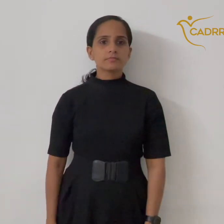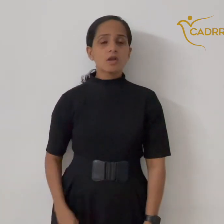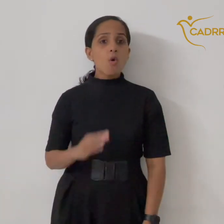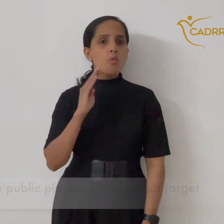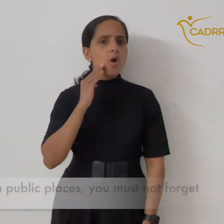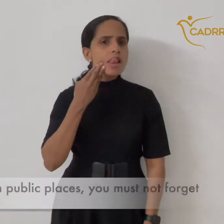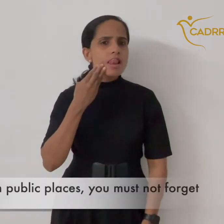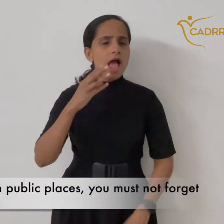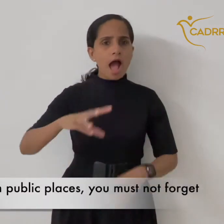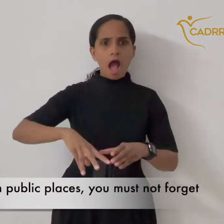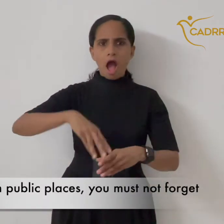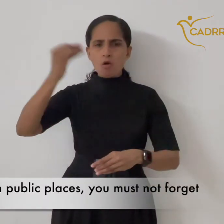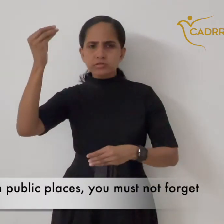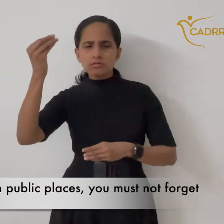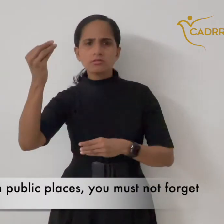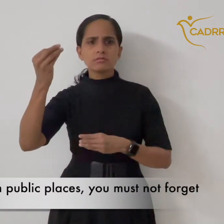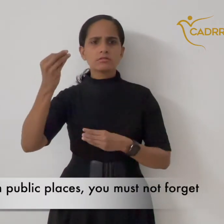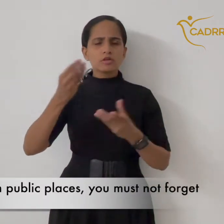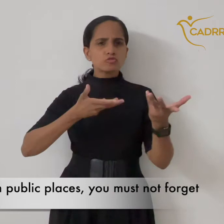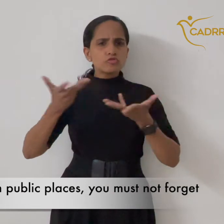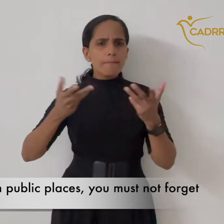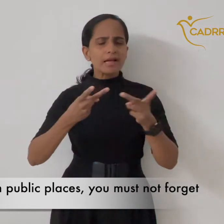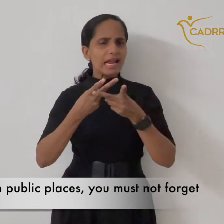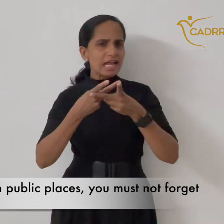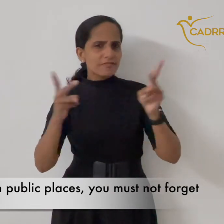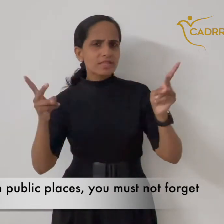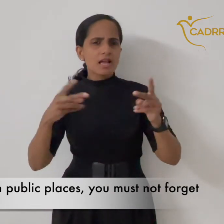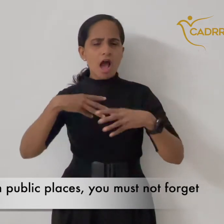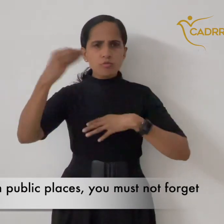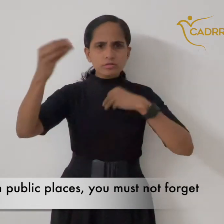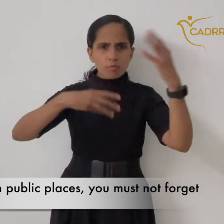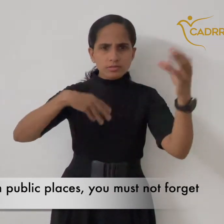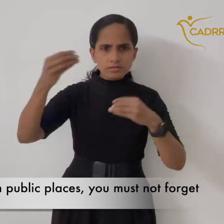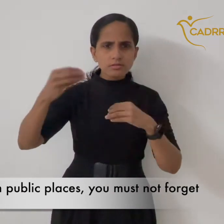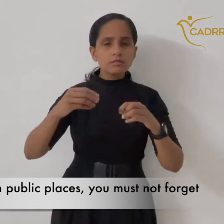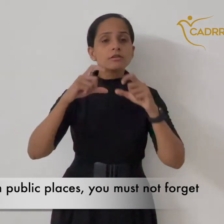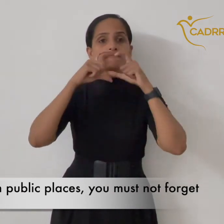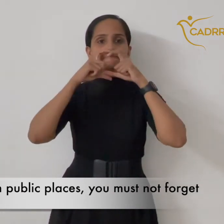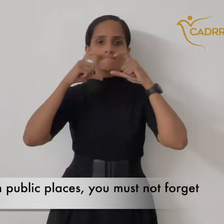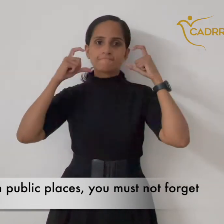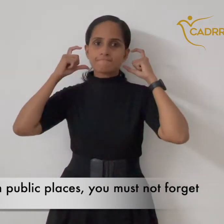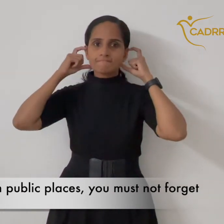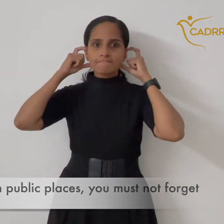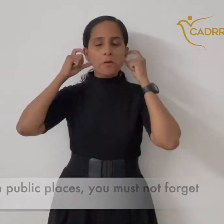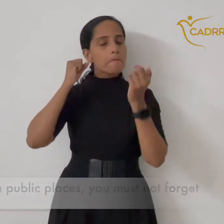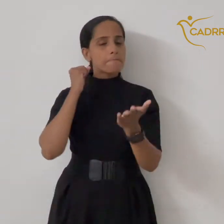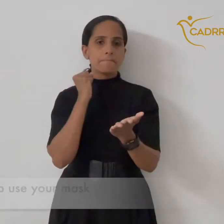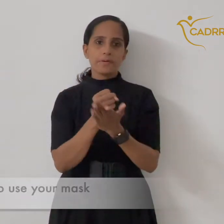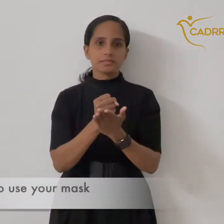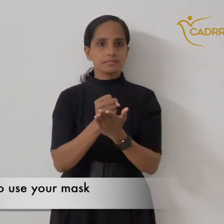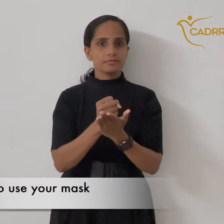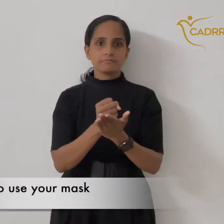When you are out in public places, you must not forget to use your mask.